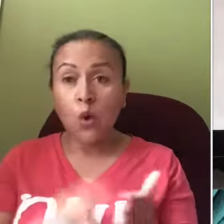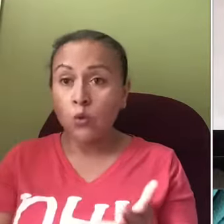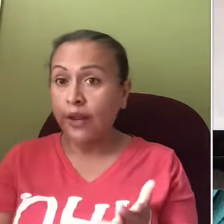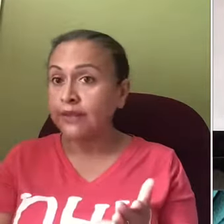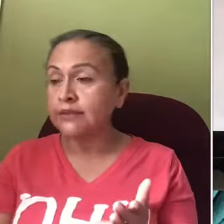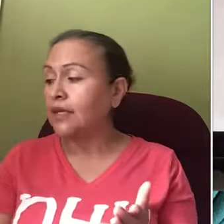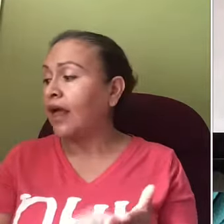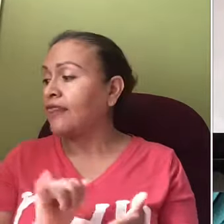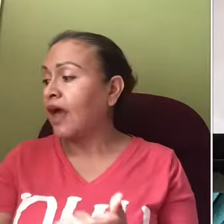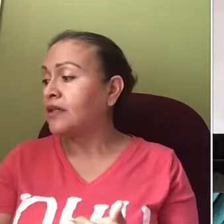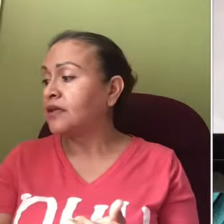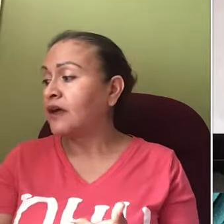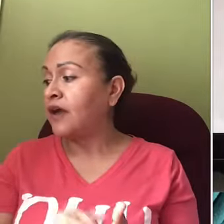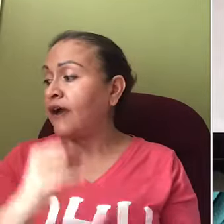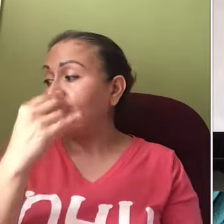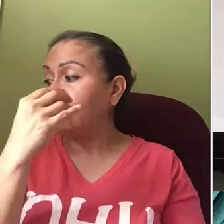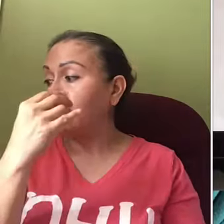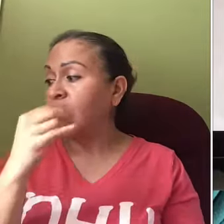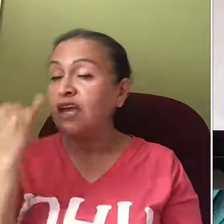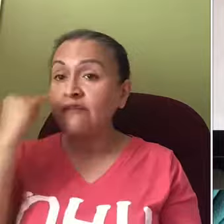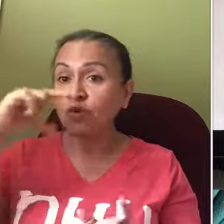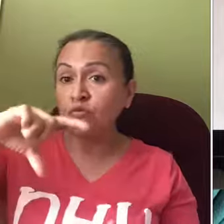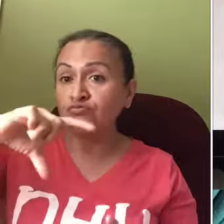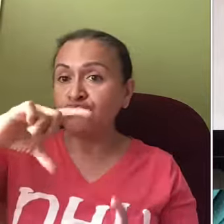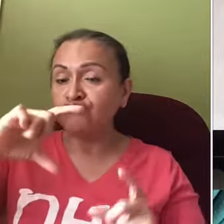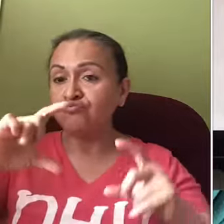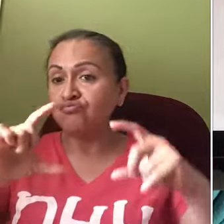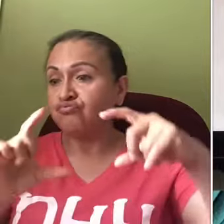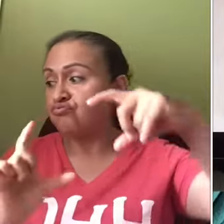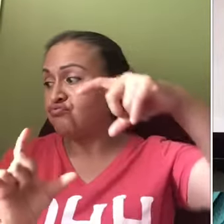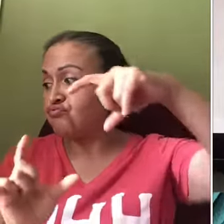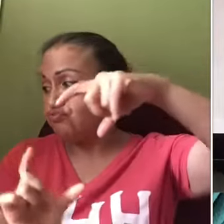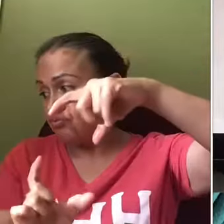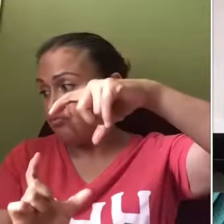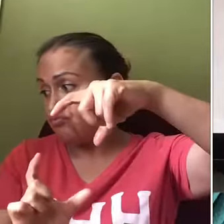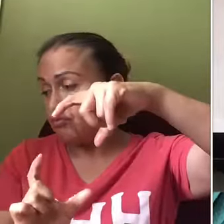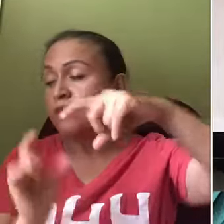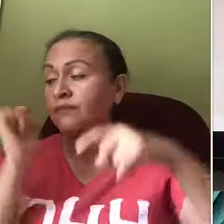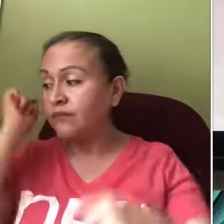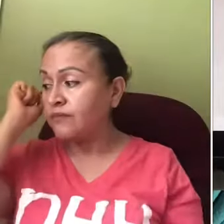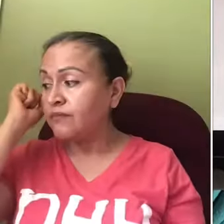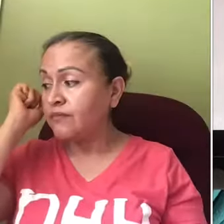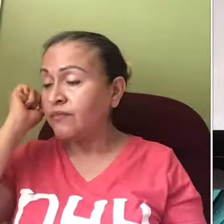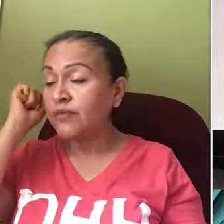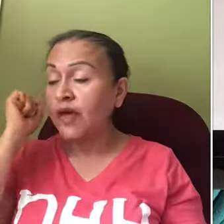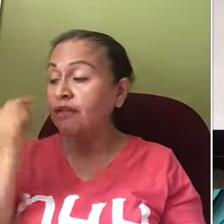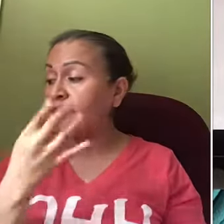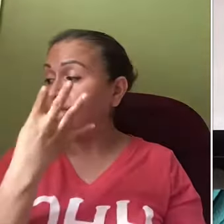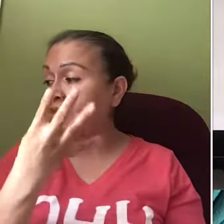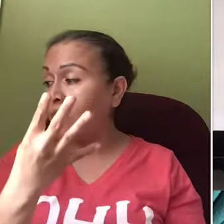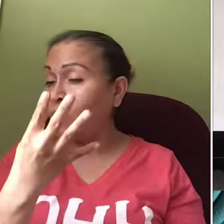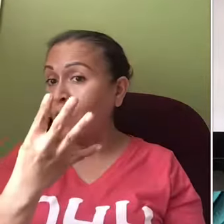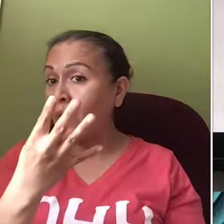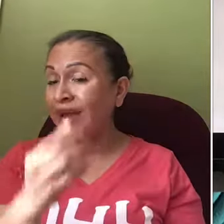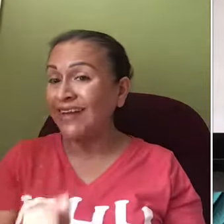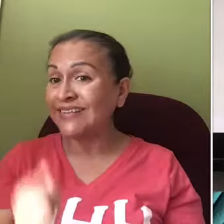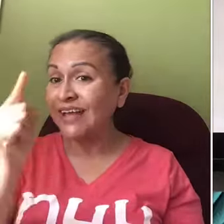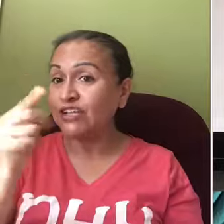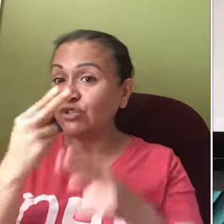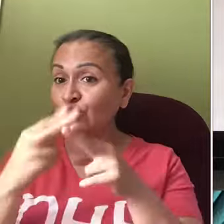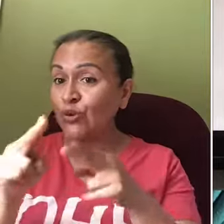that 4 is similar? If you were to now kind of turn this, like flip it around and turn it, you could say that 4 is the same as that short